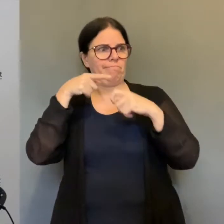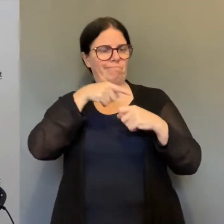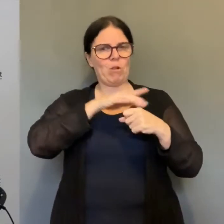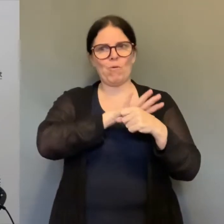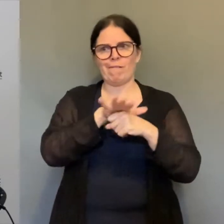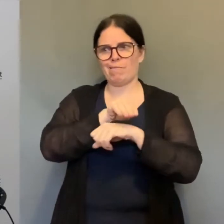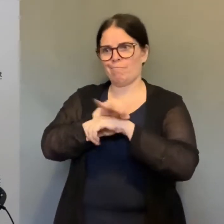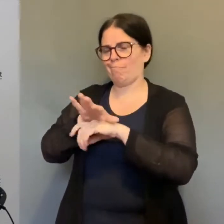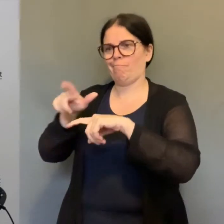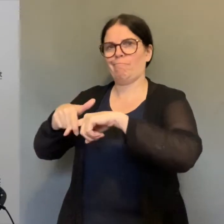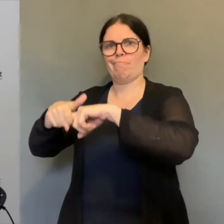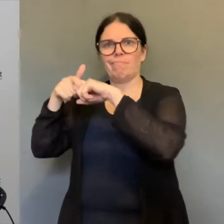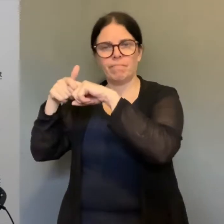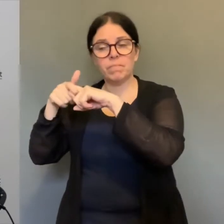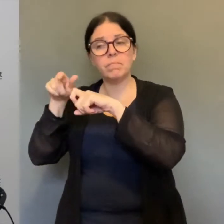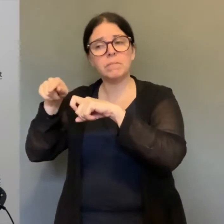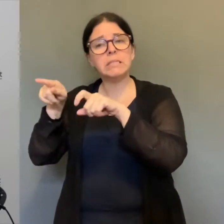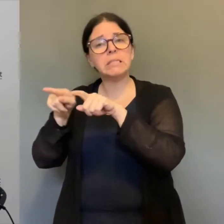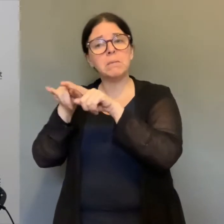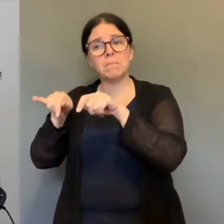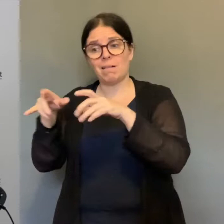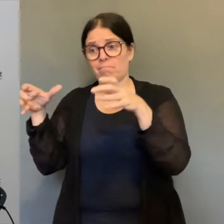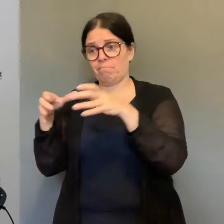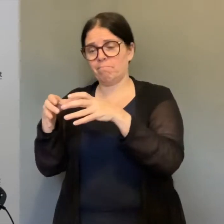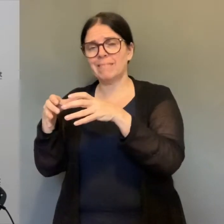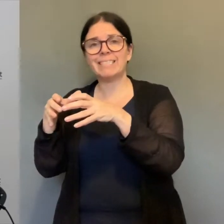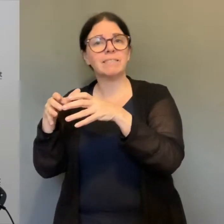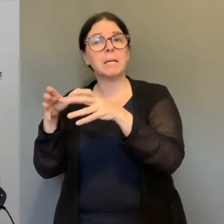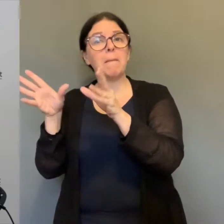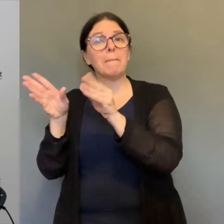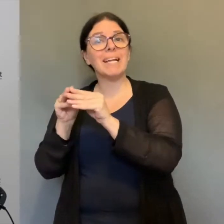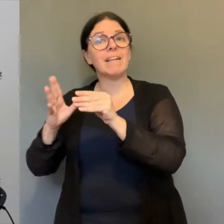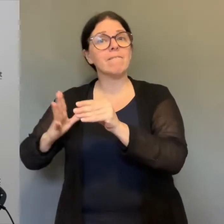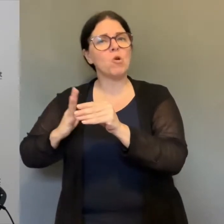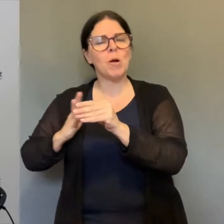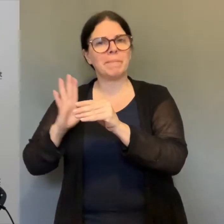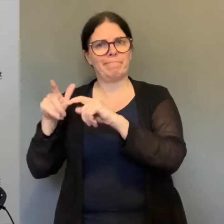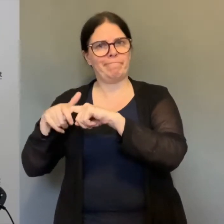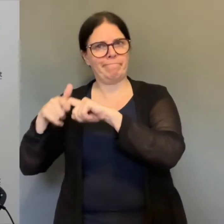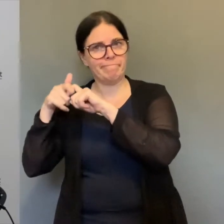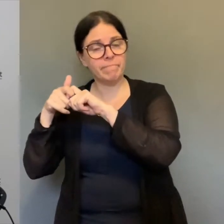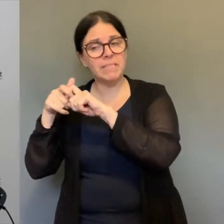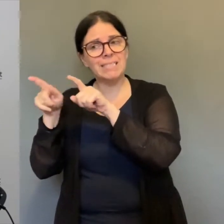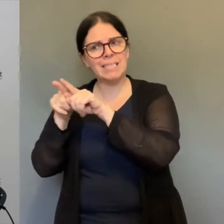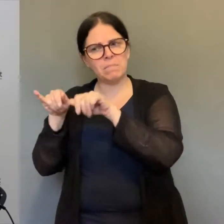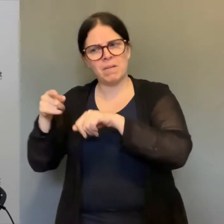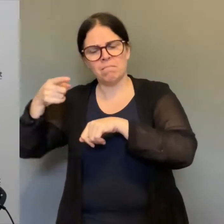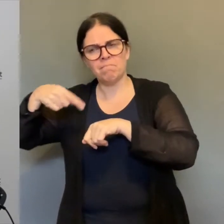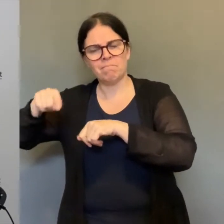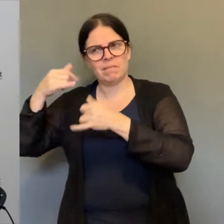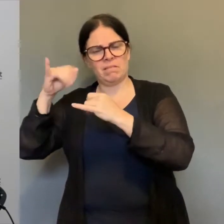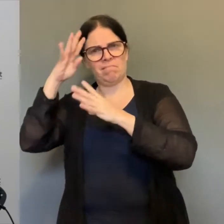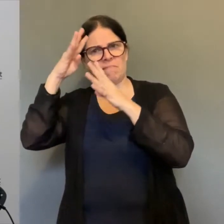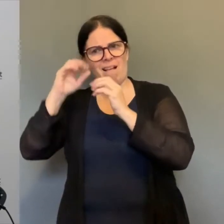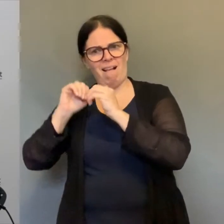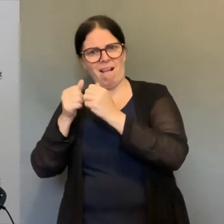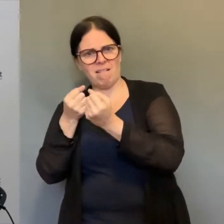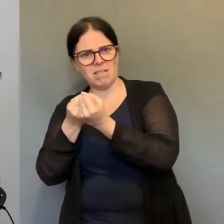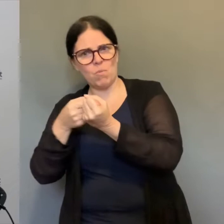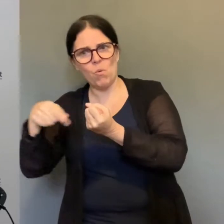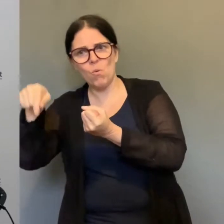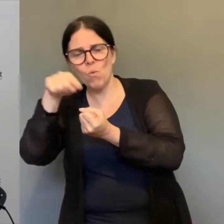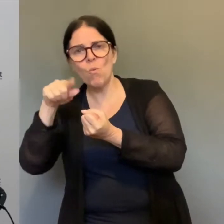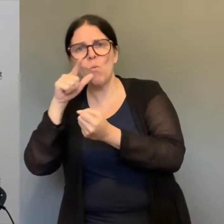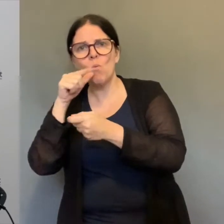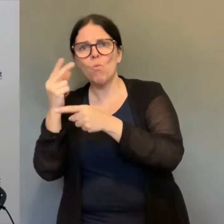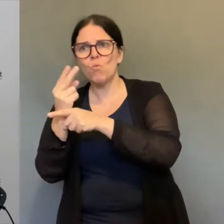Association, and the RAM Clinic of Windsor-Essex have worked tirelessly to ensure that those people in our community who depend